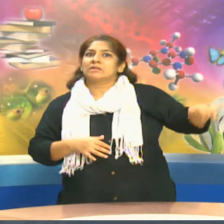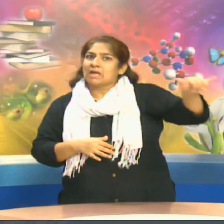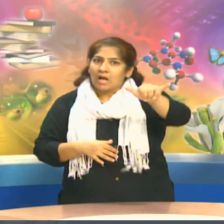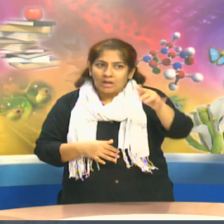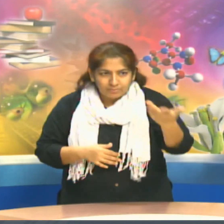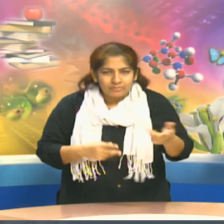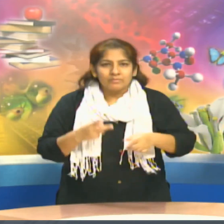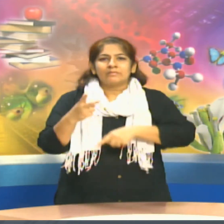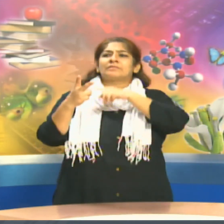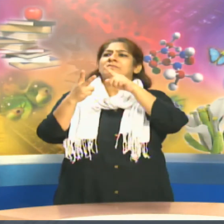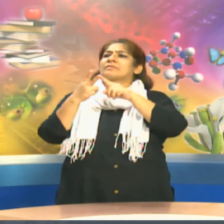color. So,